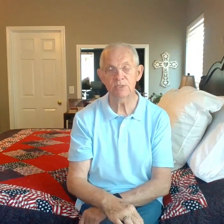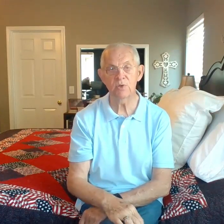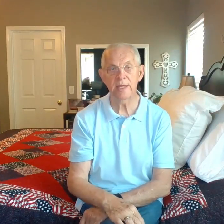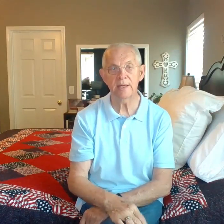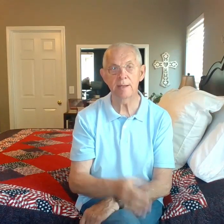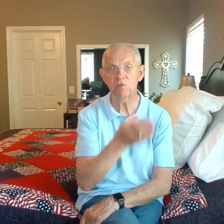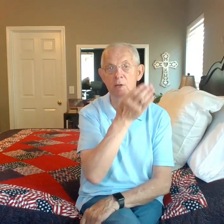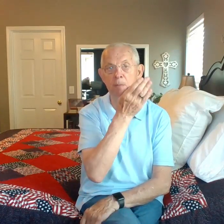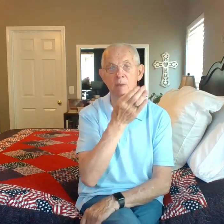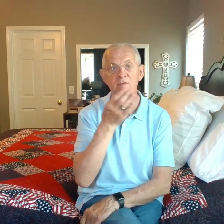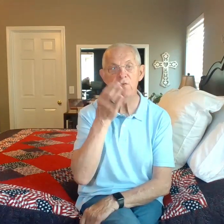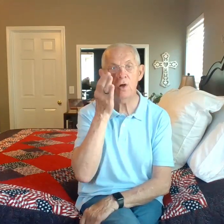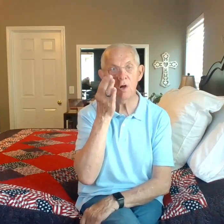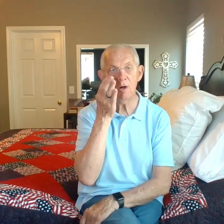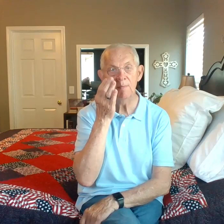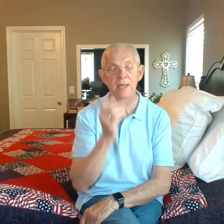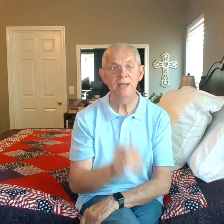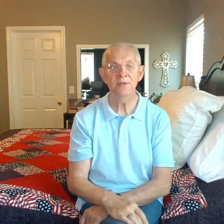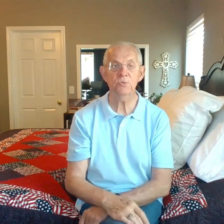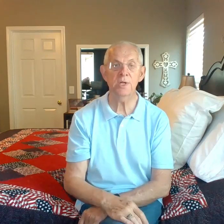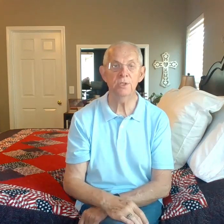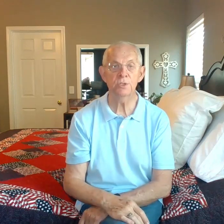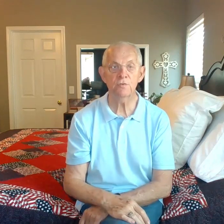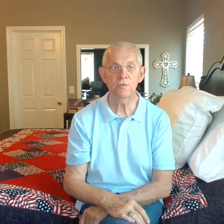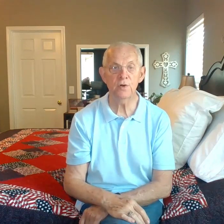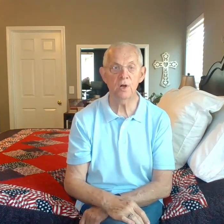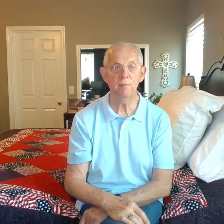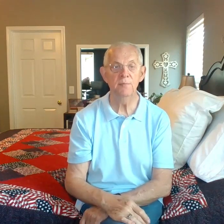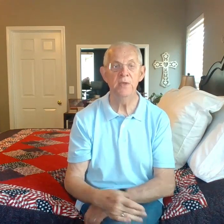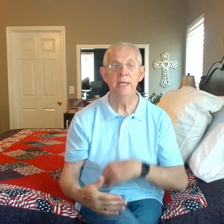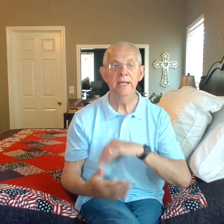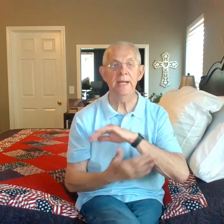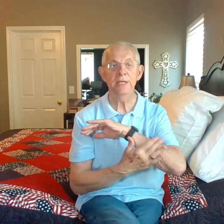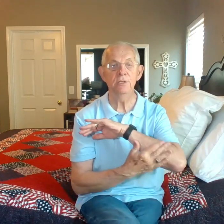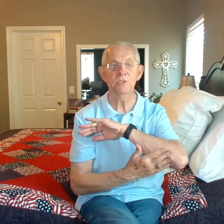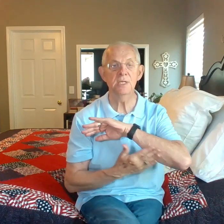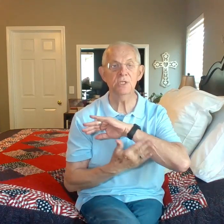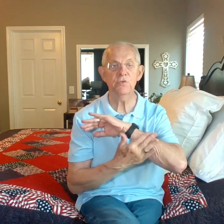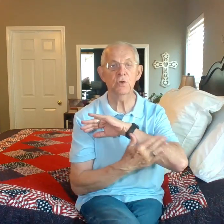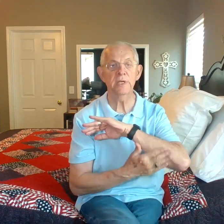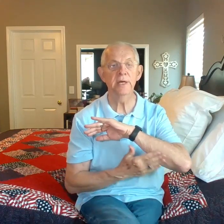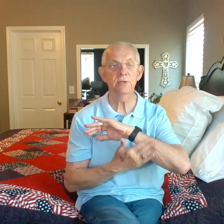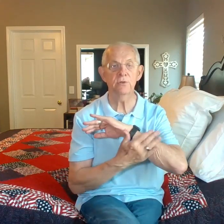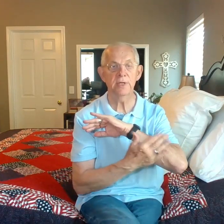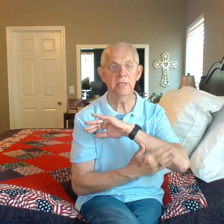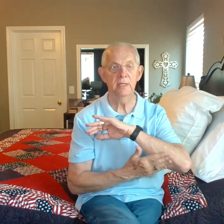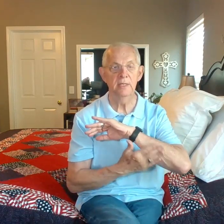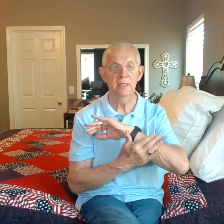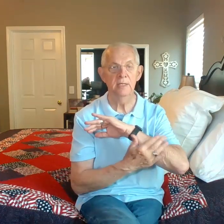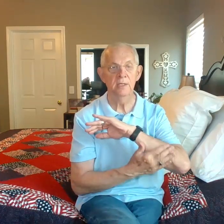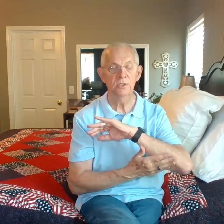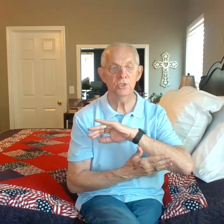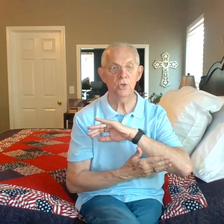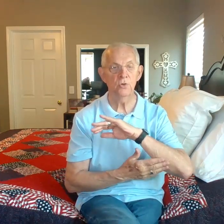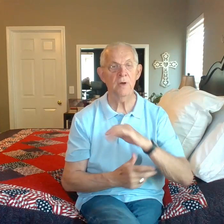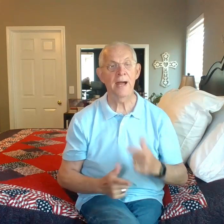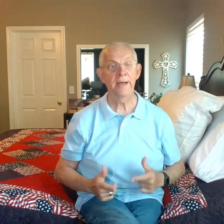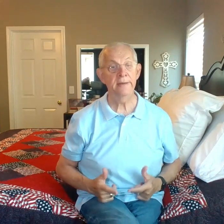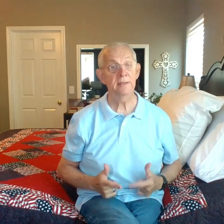where that comes from, farm. And that's what I use for farm. And I use this for country. So I